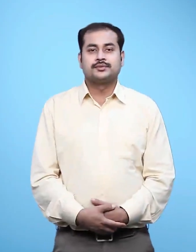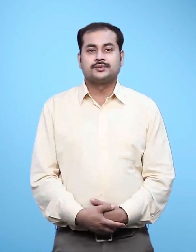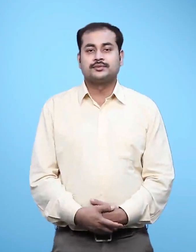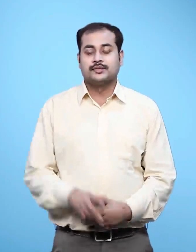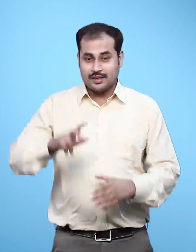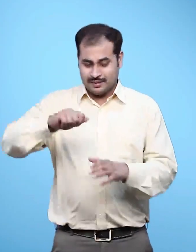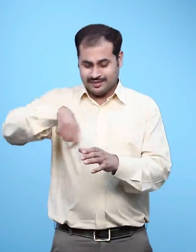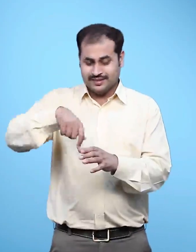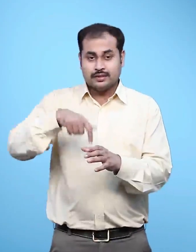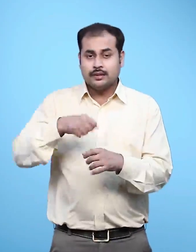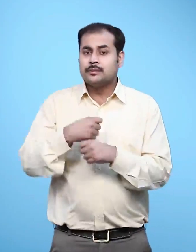You will need